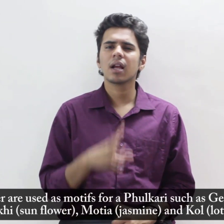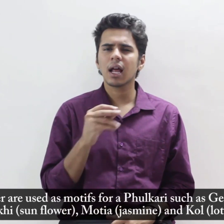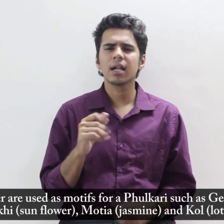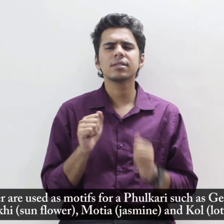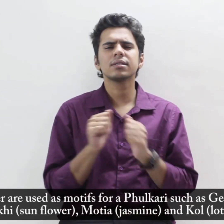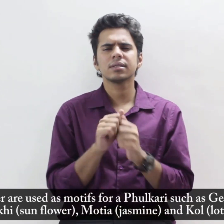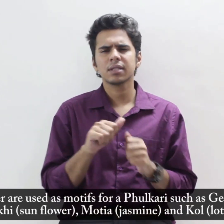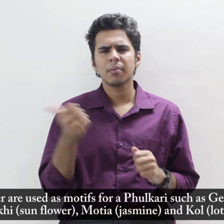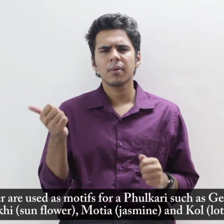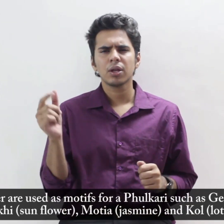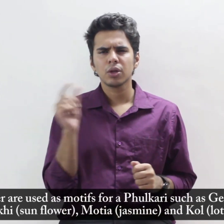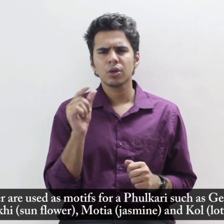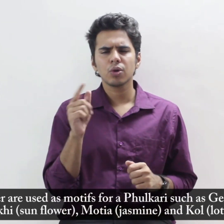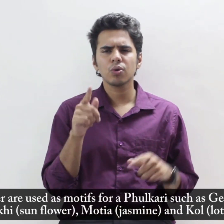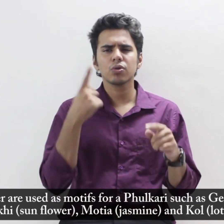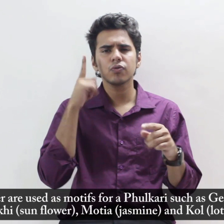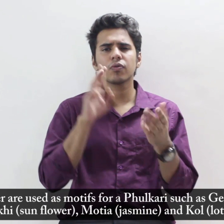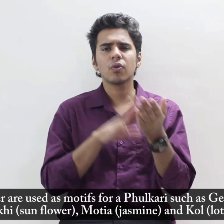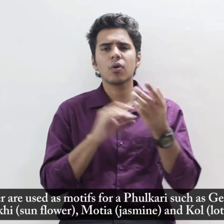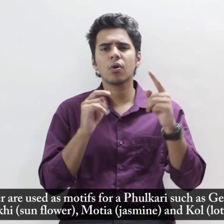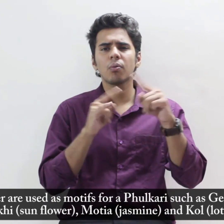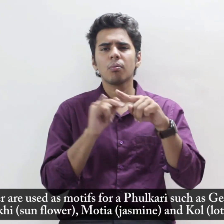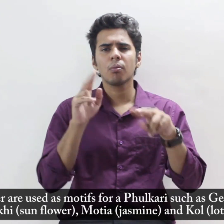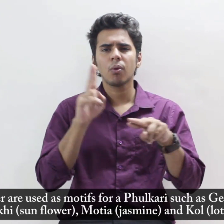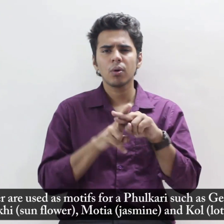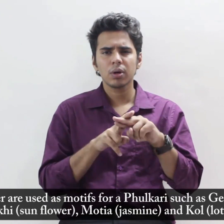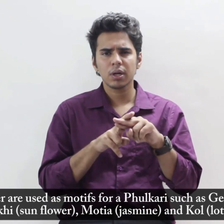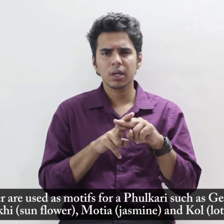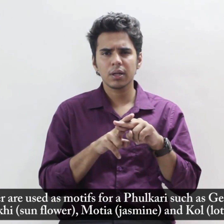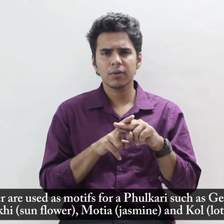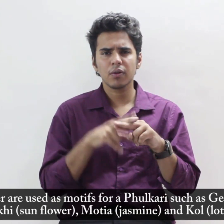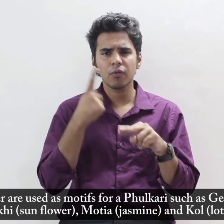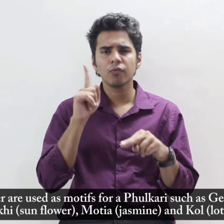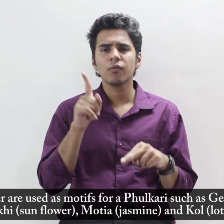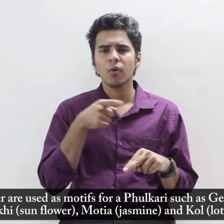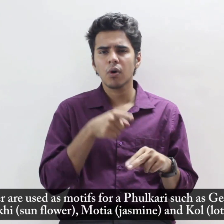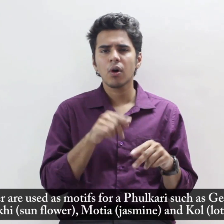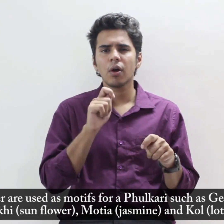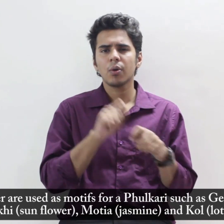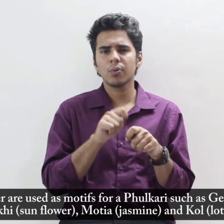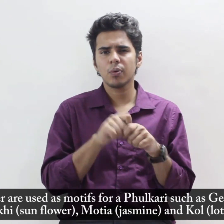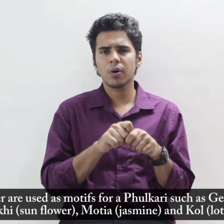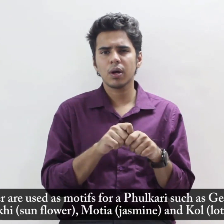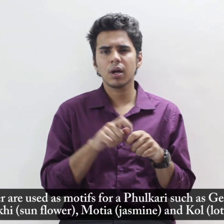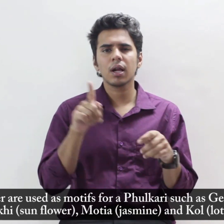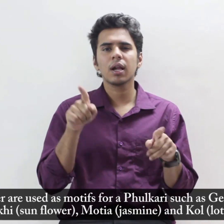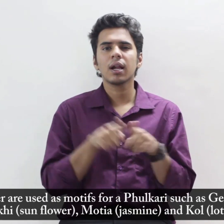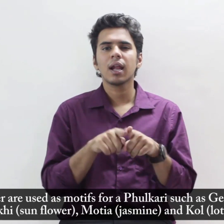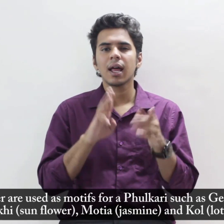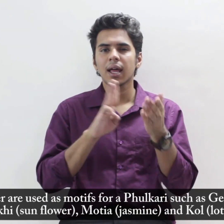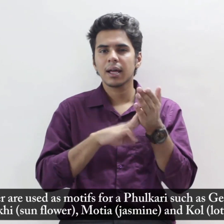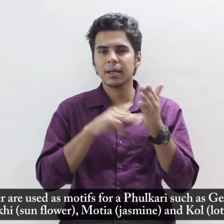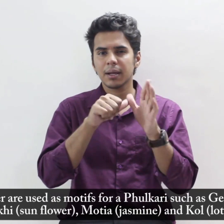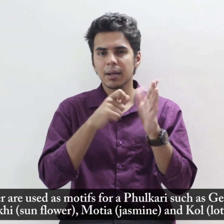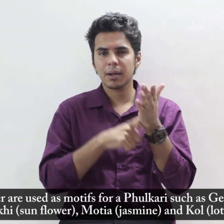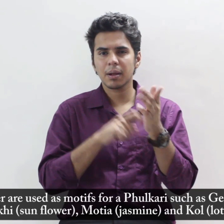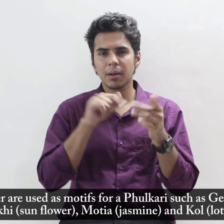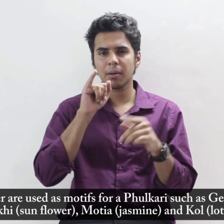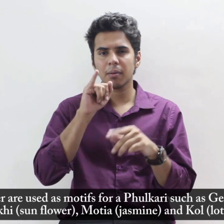some other are used as motifs for a fulkari such as genda, marigold, surajmukhi sunflower, motia